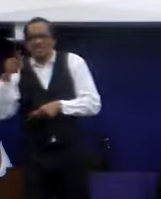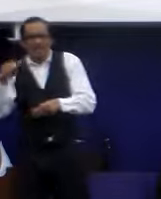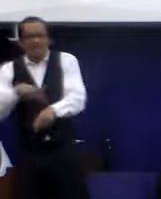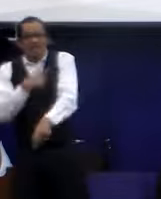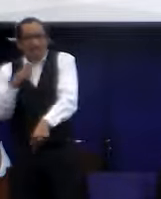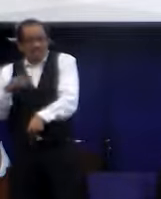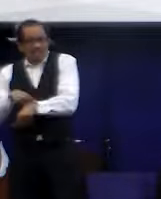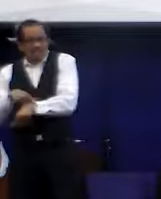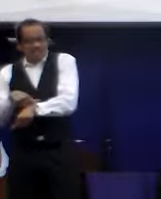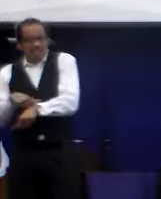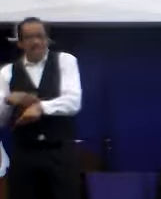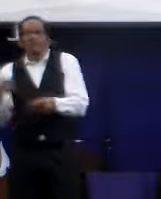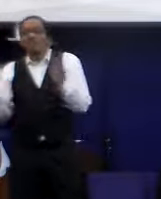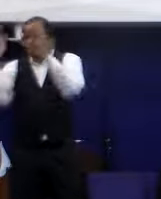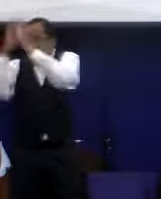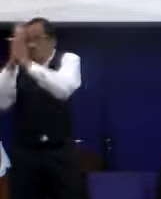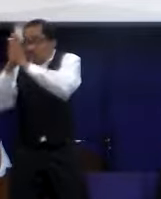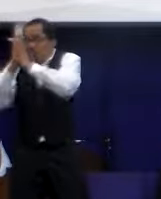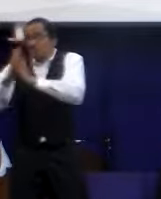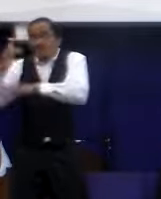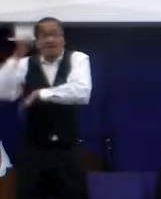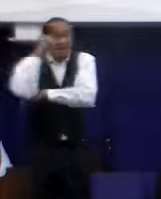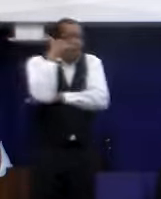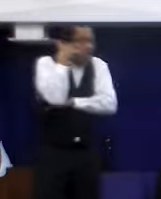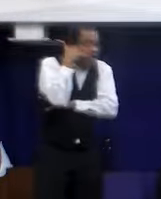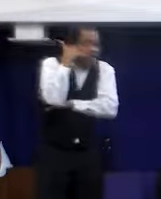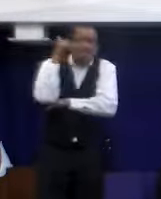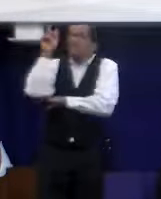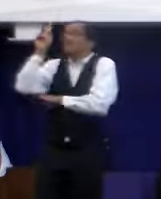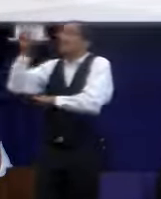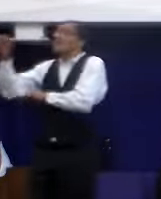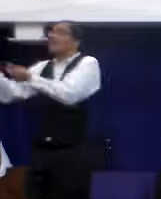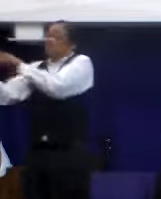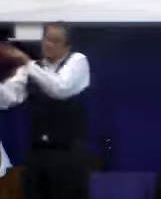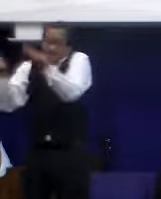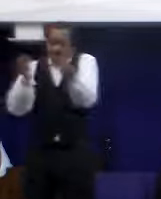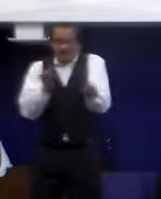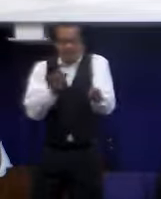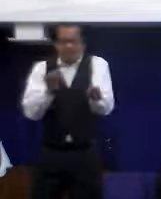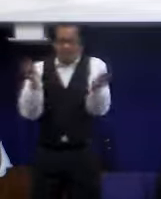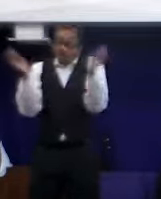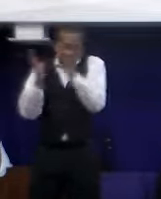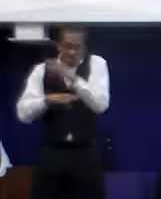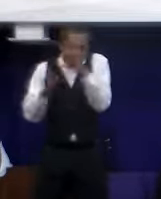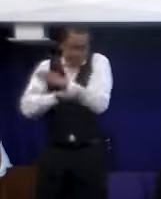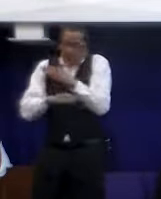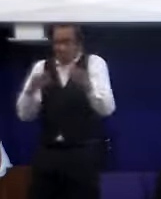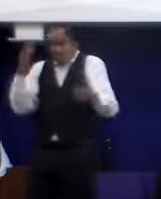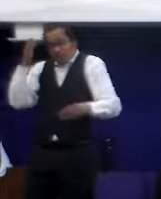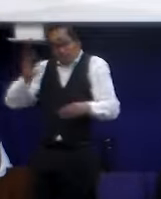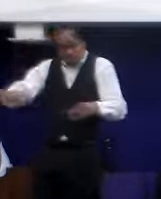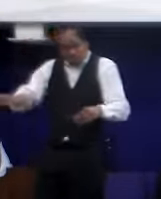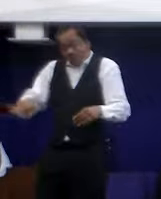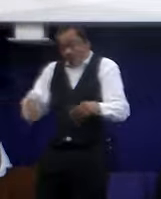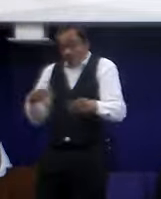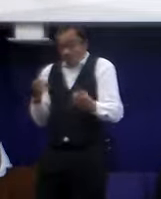we need to pray for them. Lift them up. Ask God to bring them back. That's right. Amen. We don't know what storm they're in. Mm-hmm. It's something that drove them away. It don't have to be something that's happening